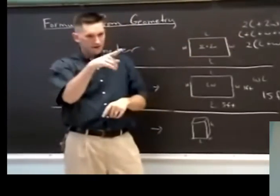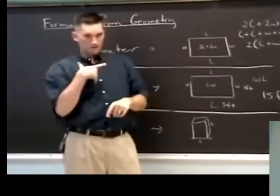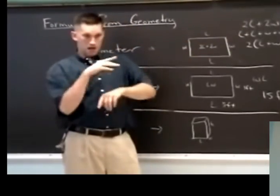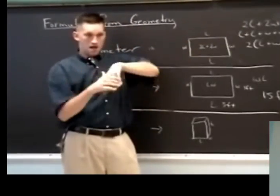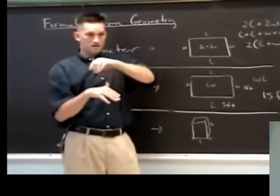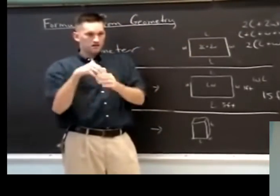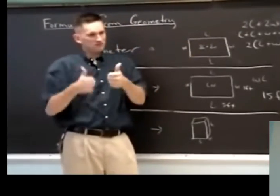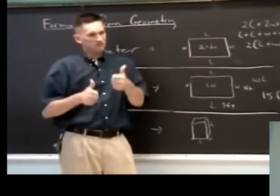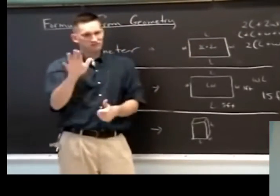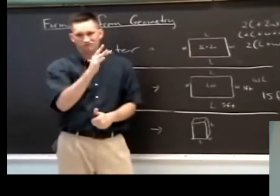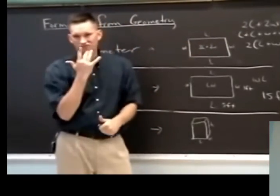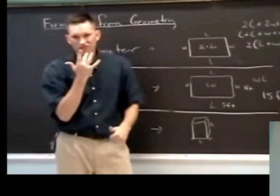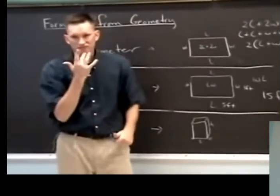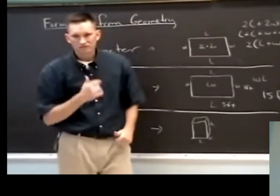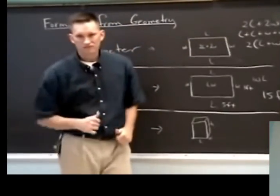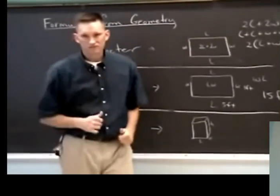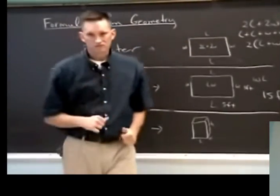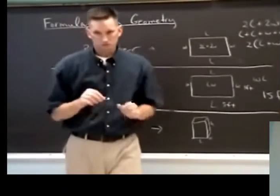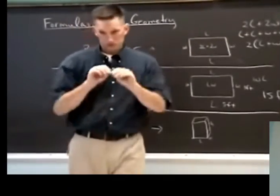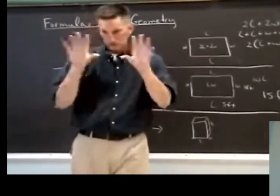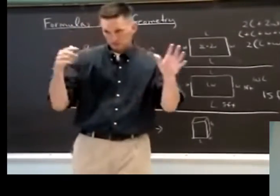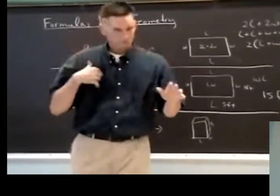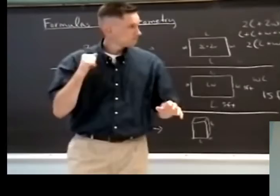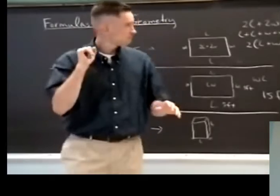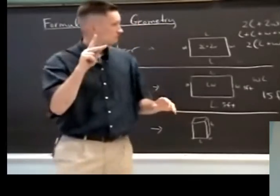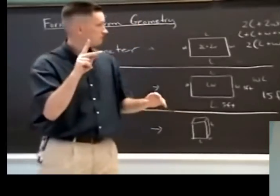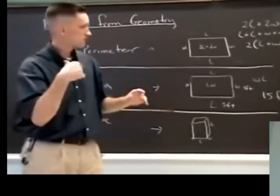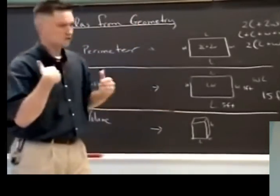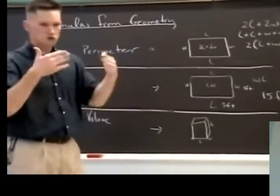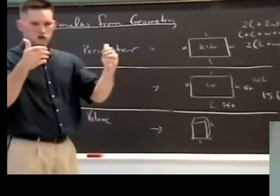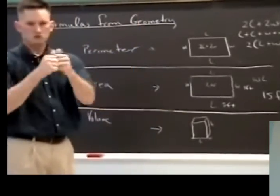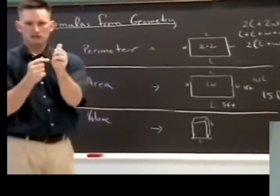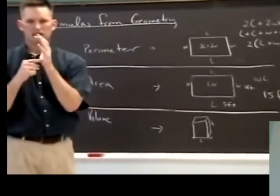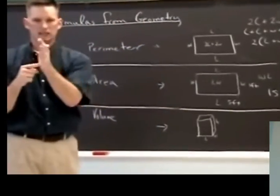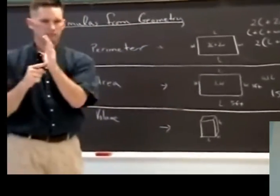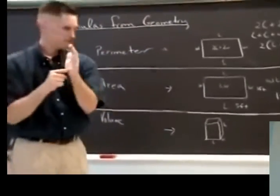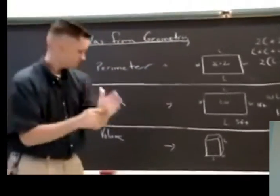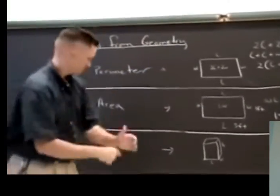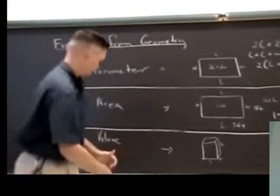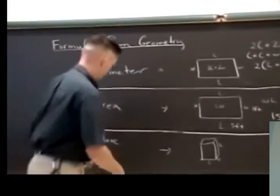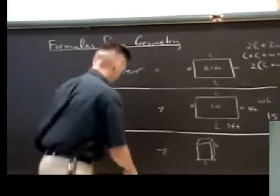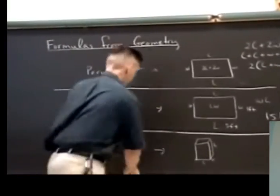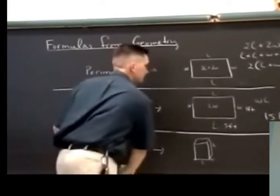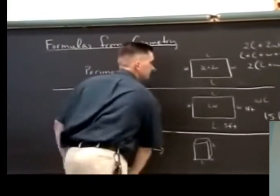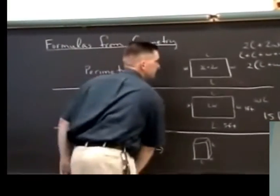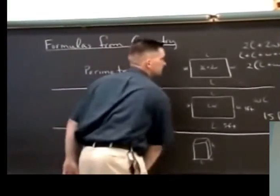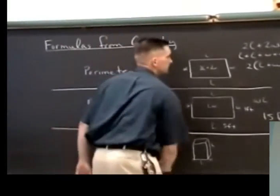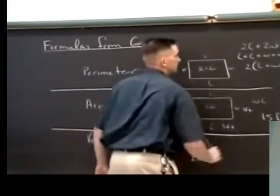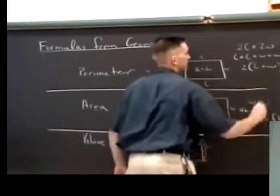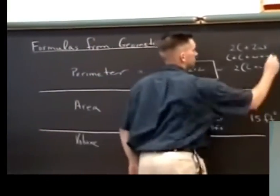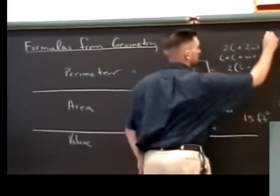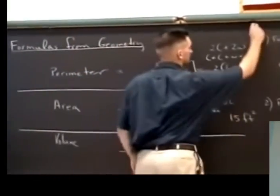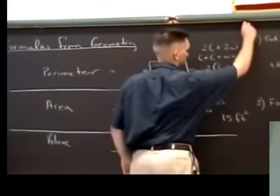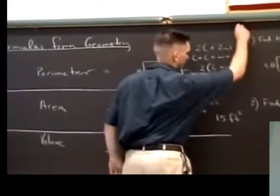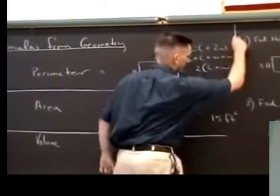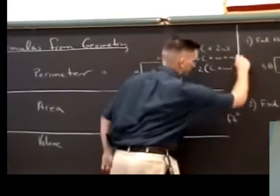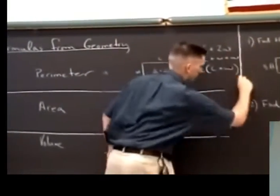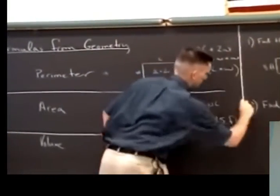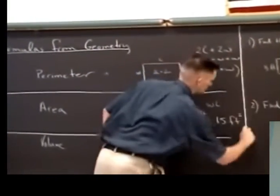So unlike perimeter, where there's 3 different ways to solve the perimeter, the area has just the one